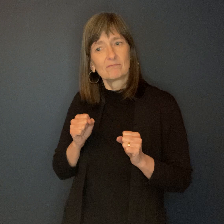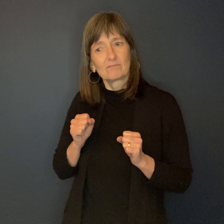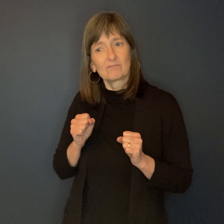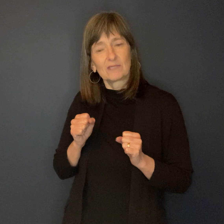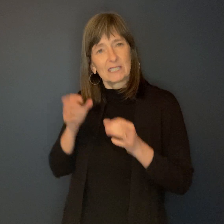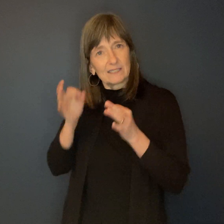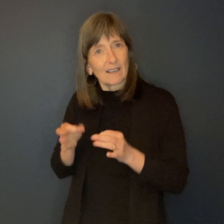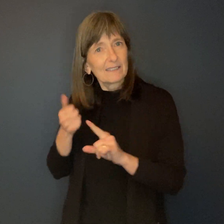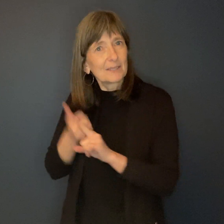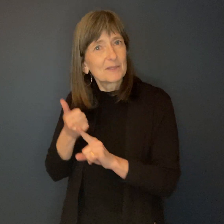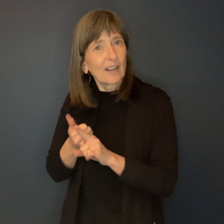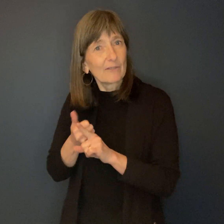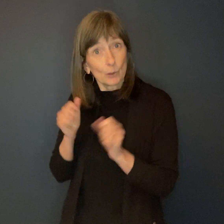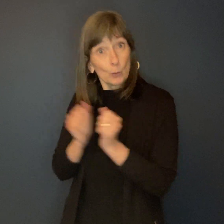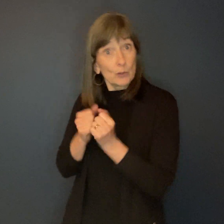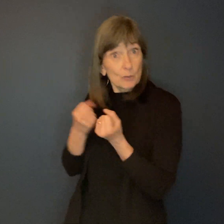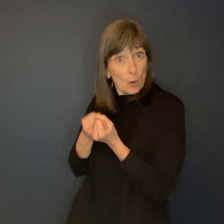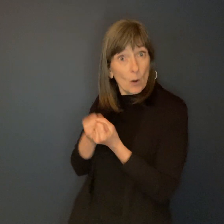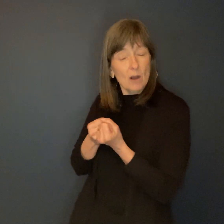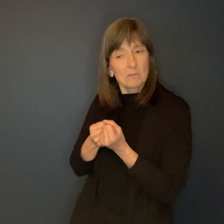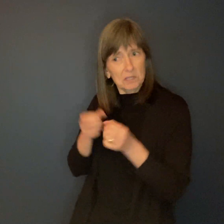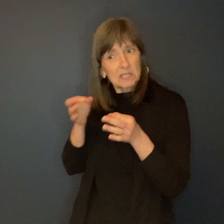around your own personal life, your own